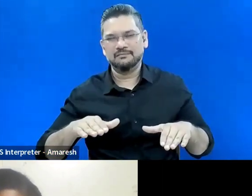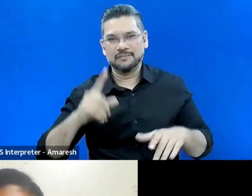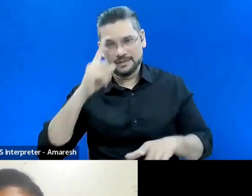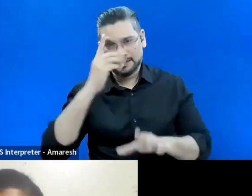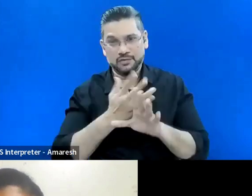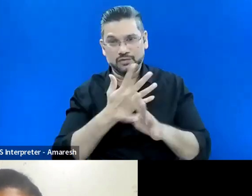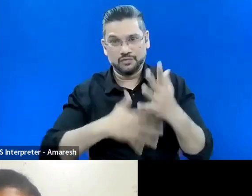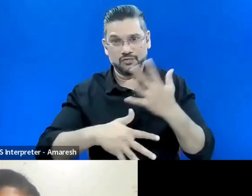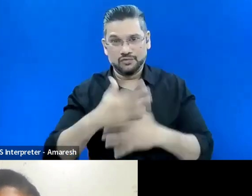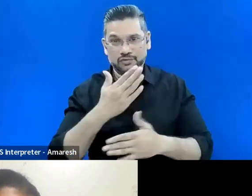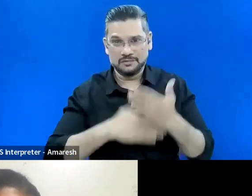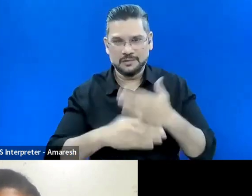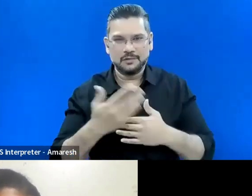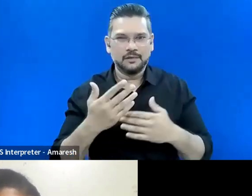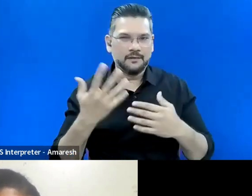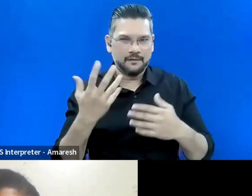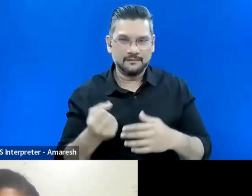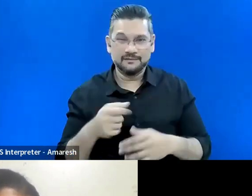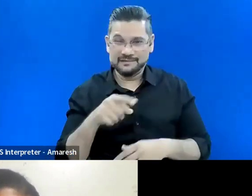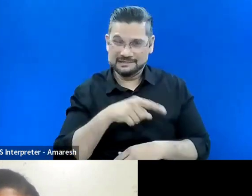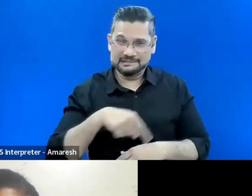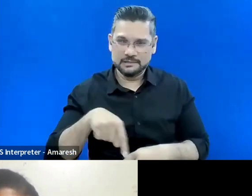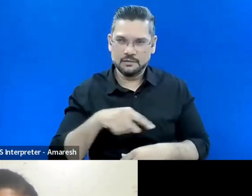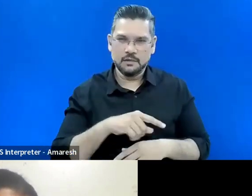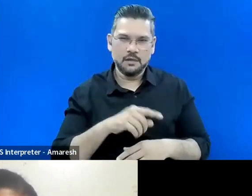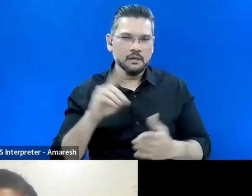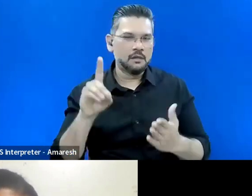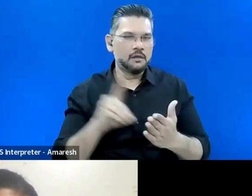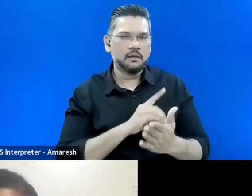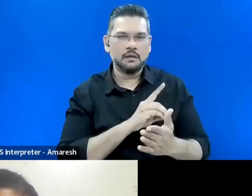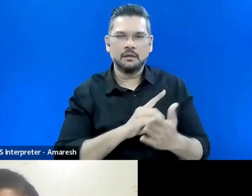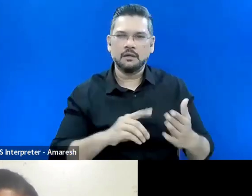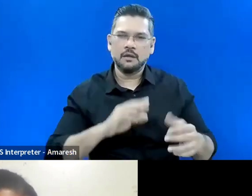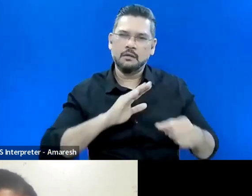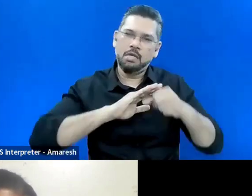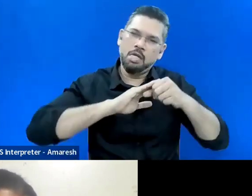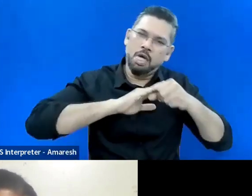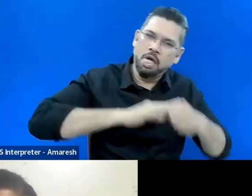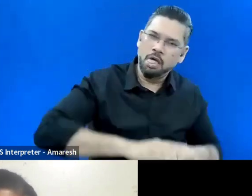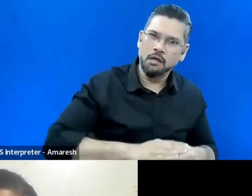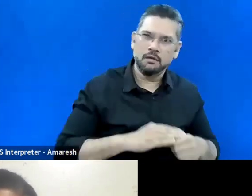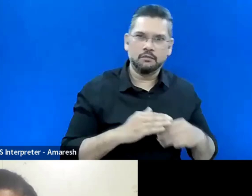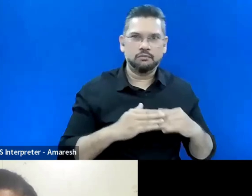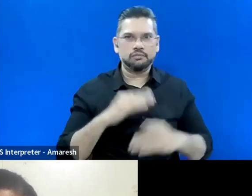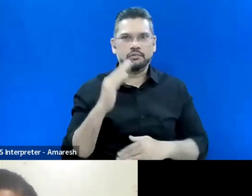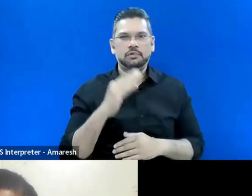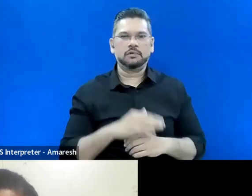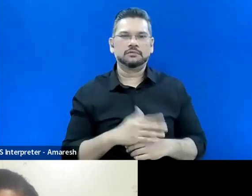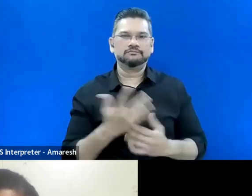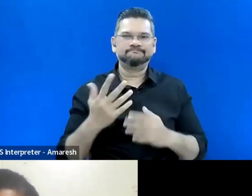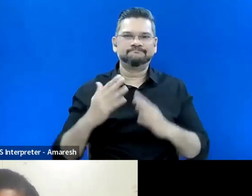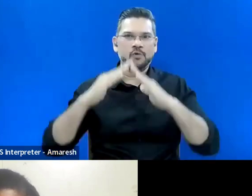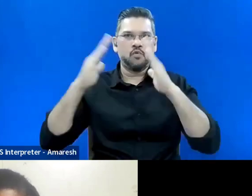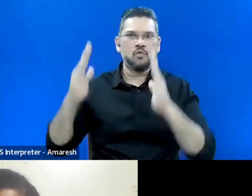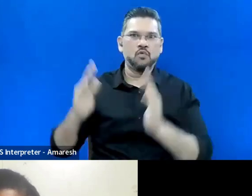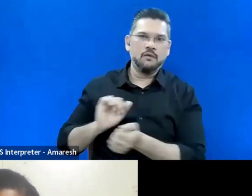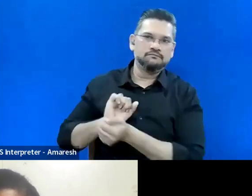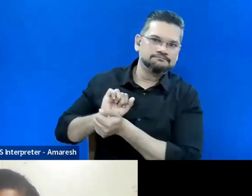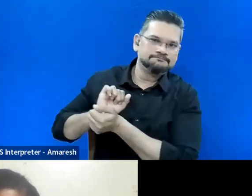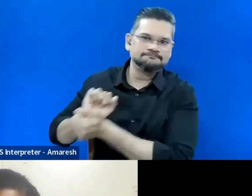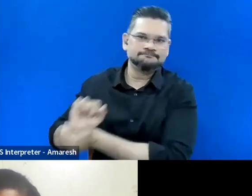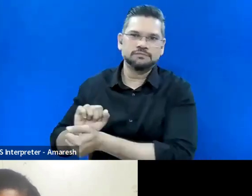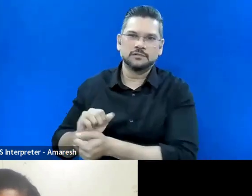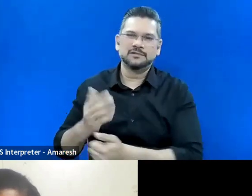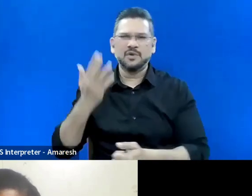societies. Young girls with psychosocial disabilities are confined inside homes due to cultural barriers and are not